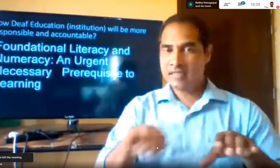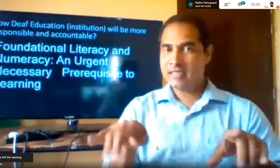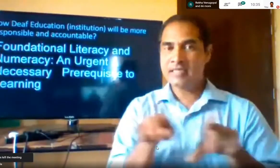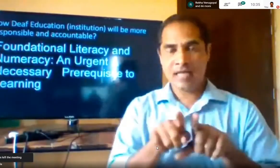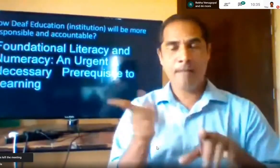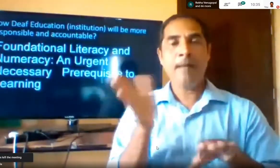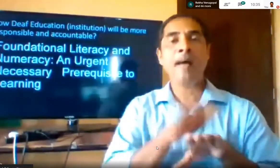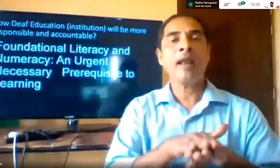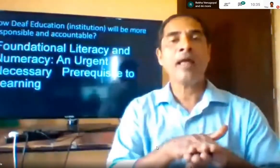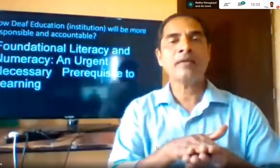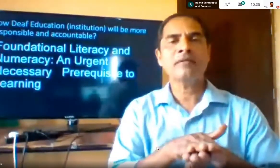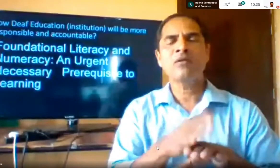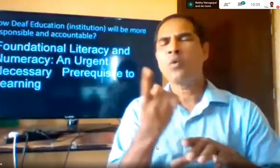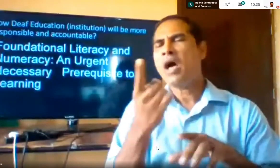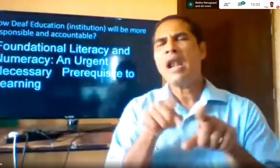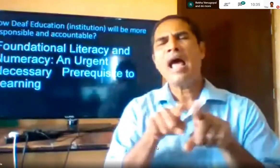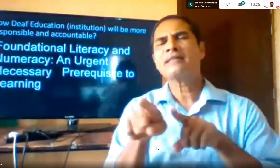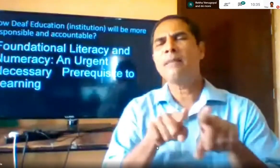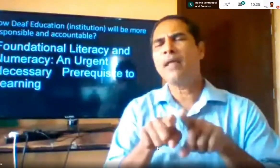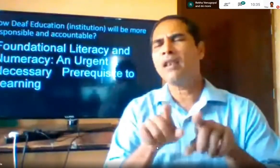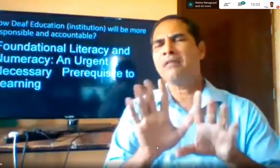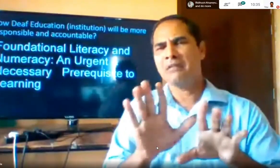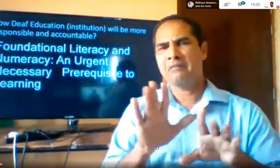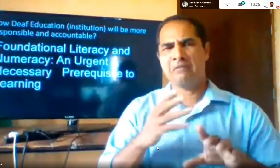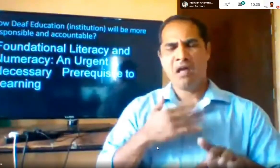8, he or she should acquire the language.